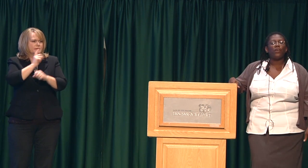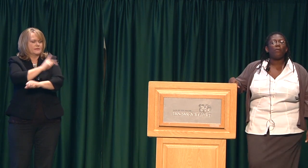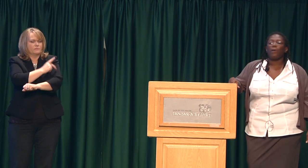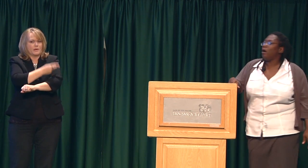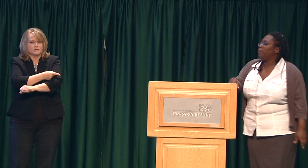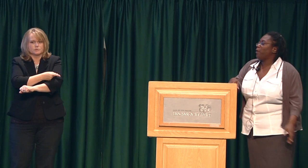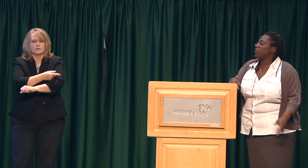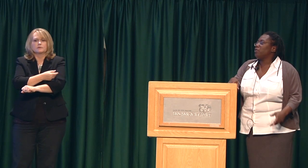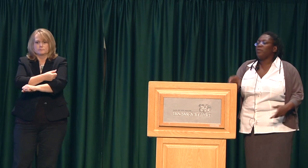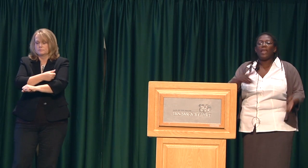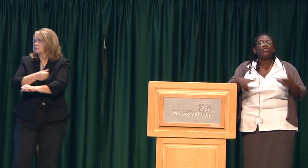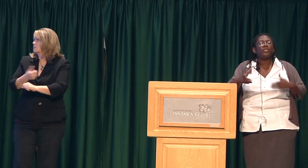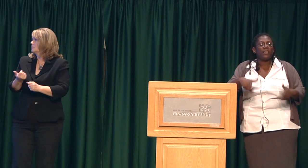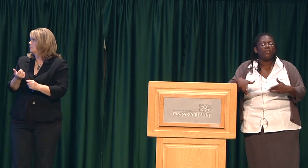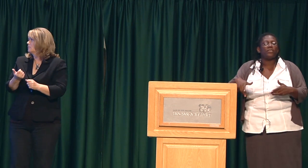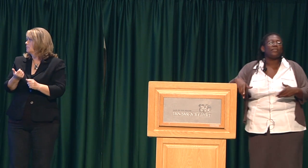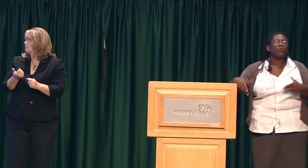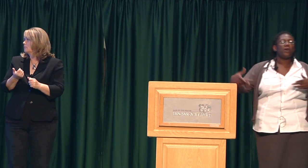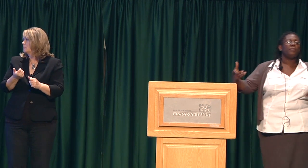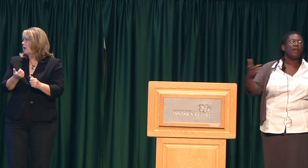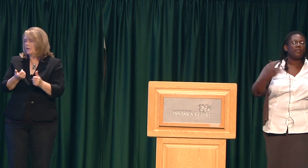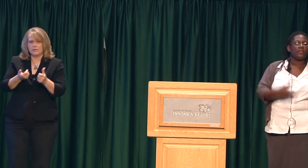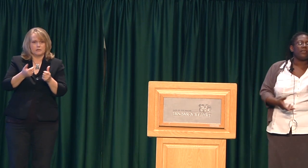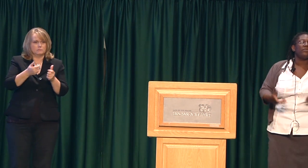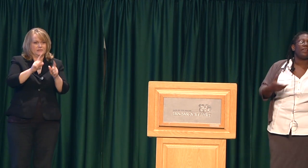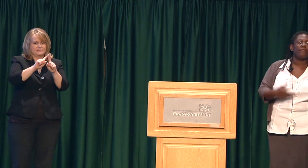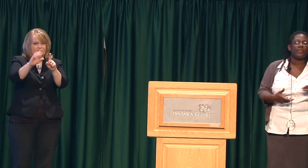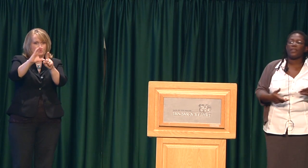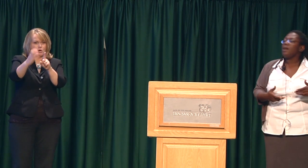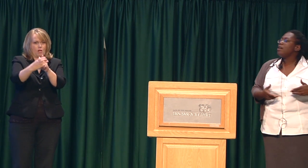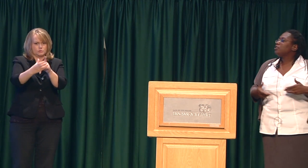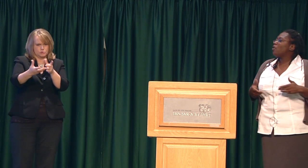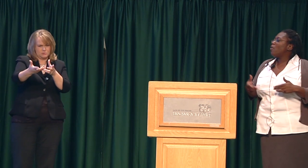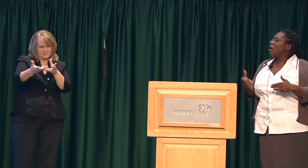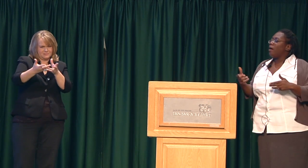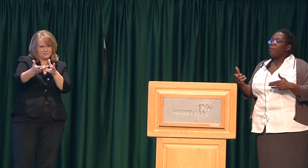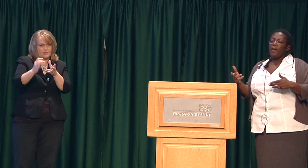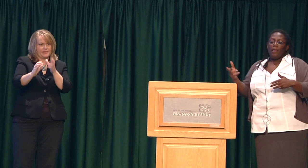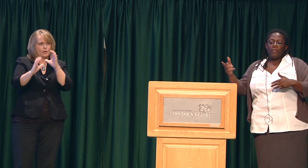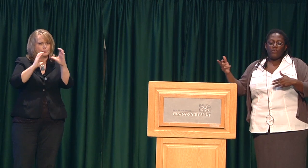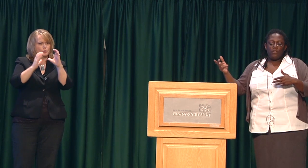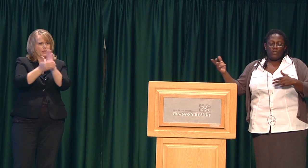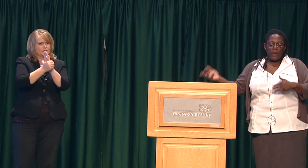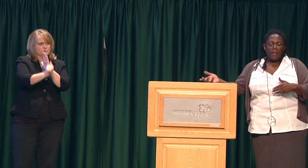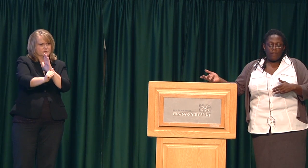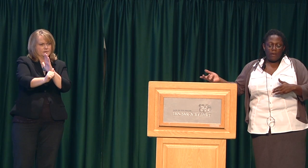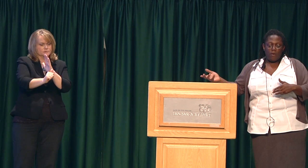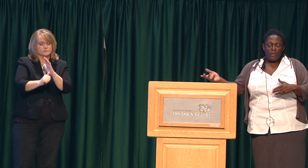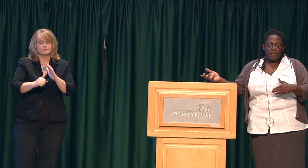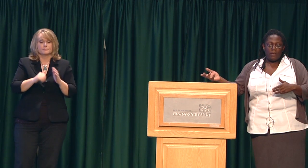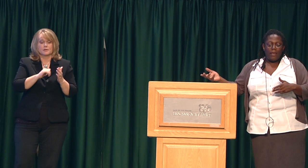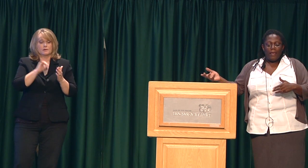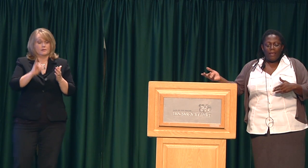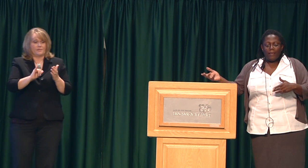those interpersonal communication skills, that's where it comes down to the skills and advocacy. So the training